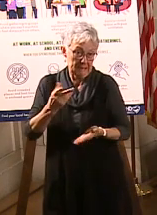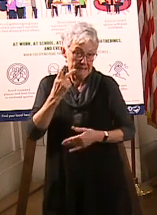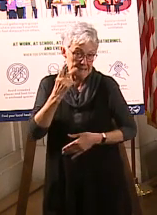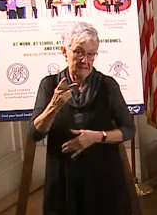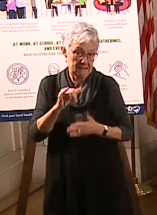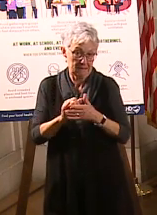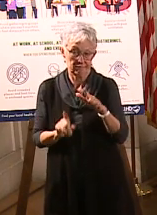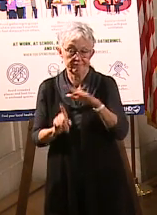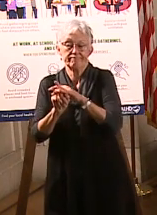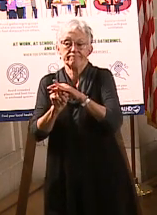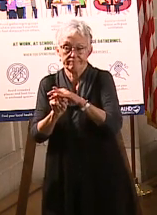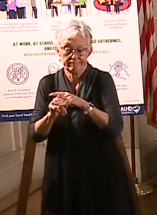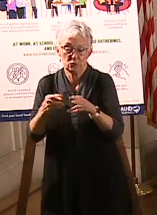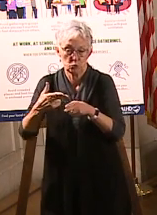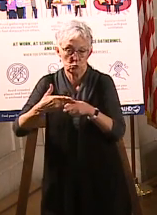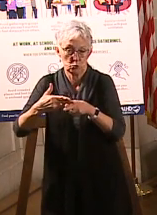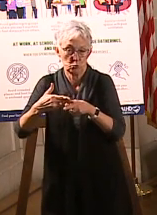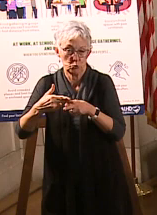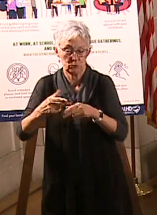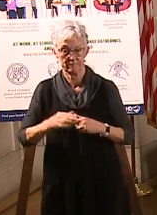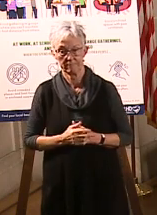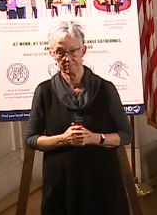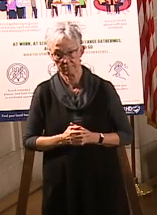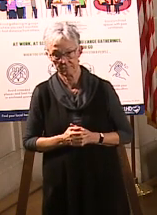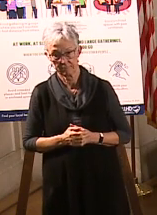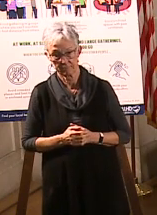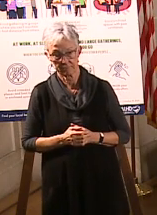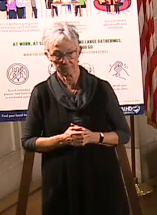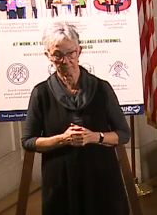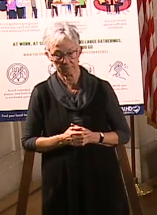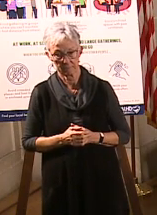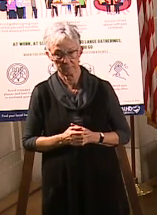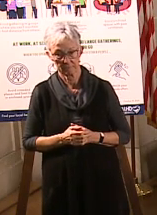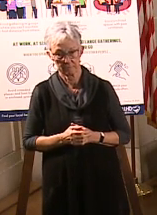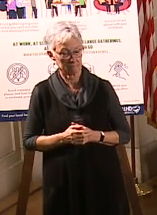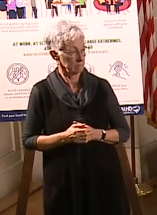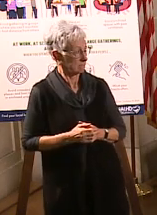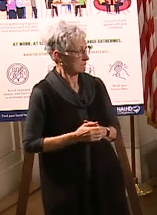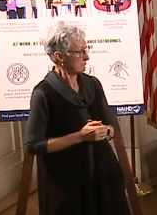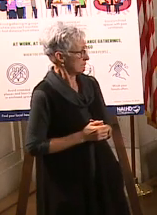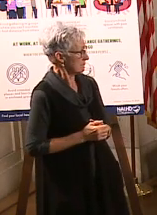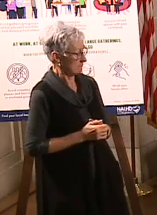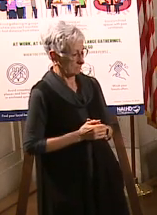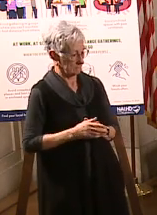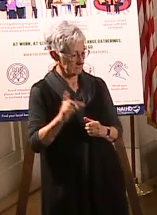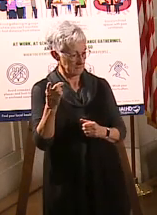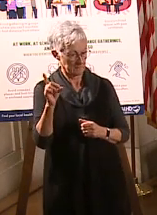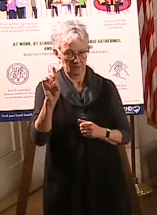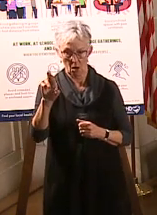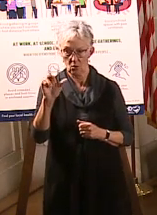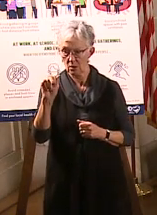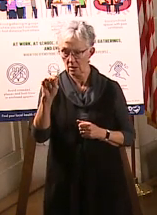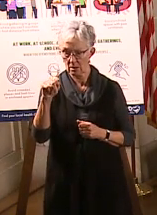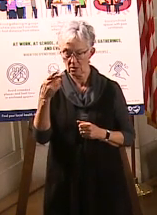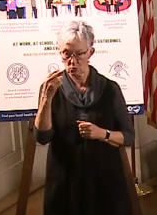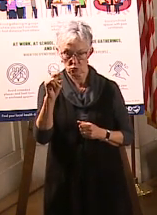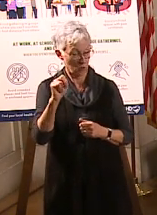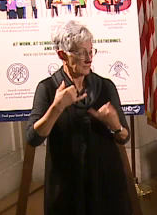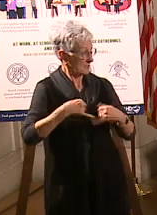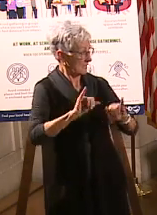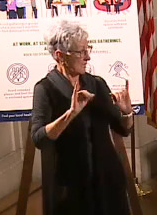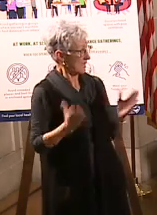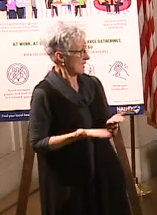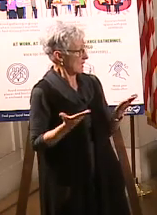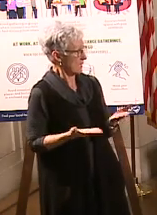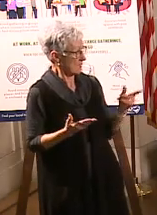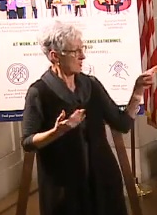future. And Dr. Anthone, did he already take off? Did he already do? Is Dr. Antone still on there? Yes, I am. Yes,